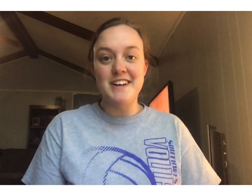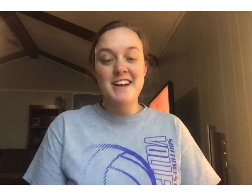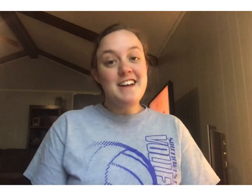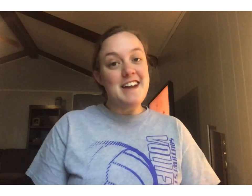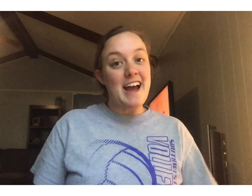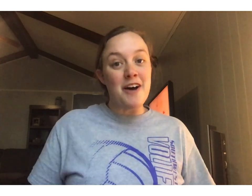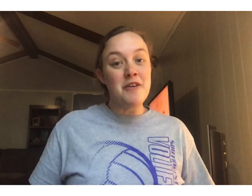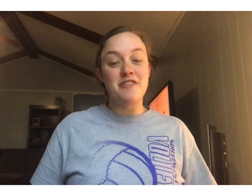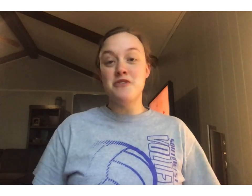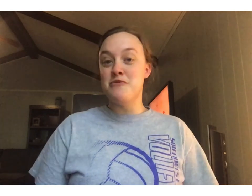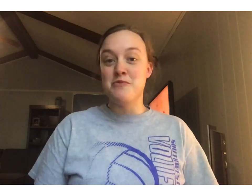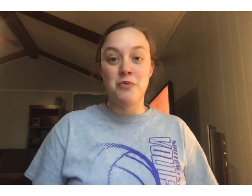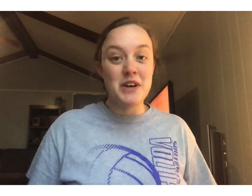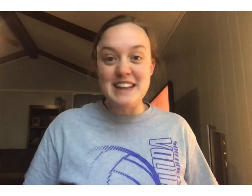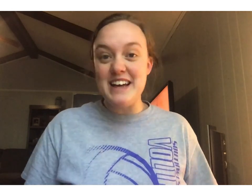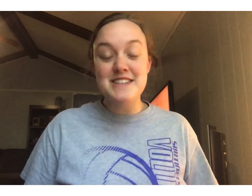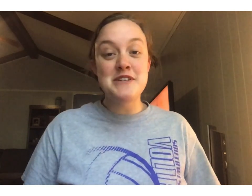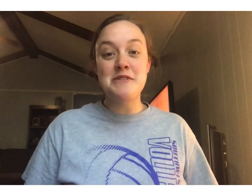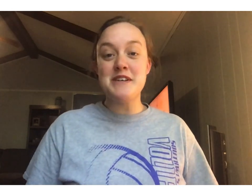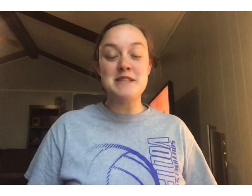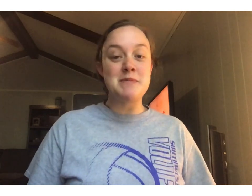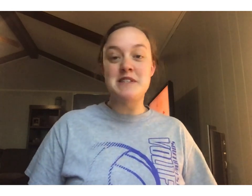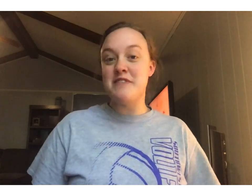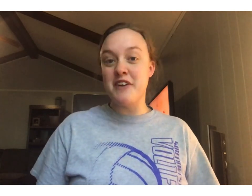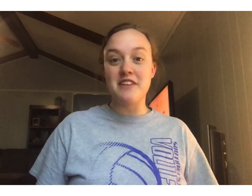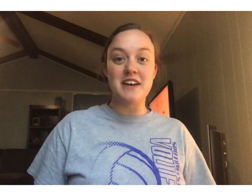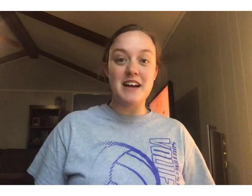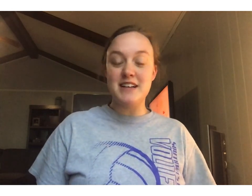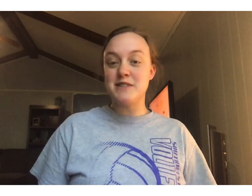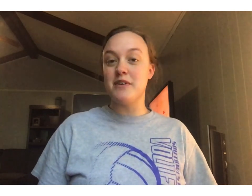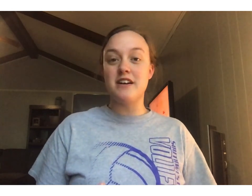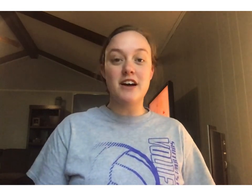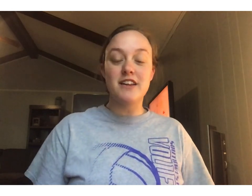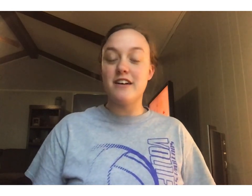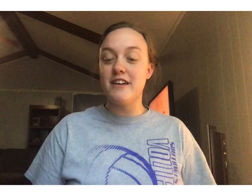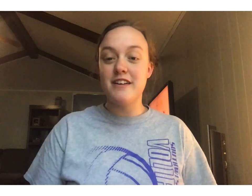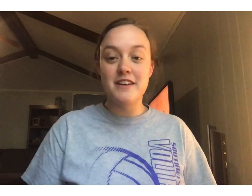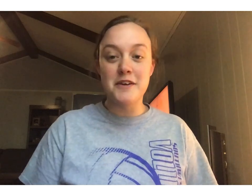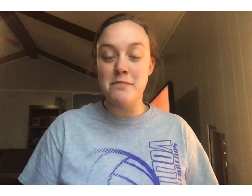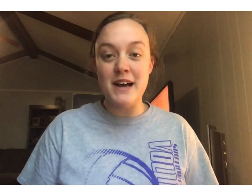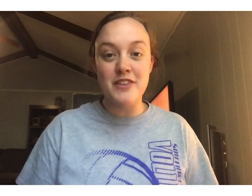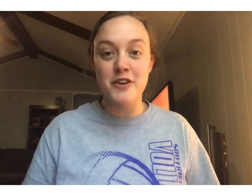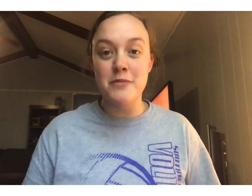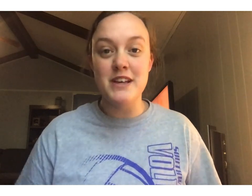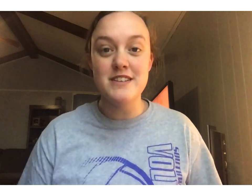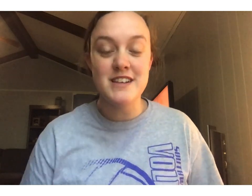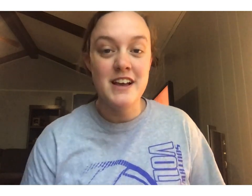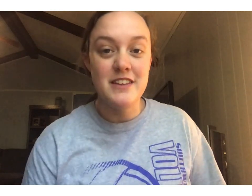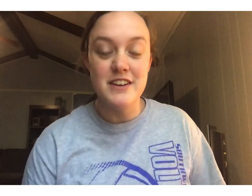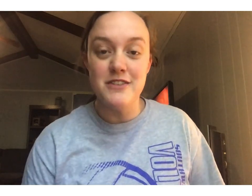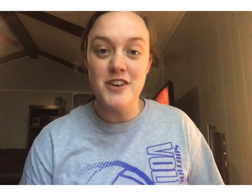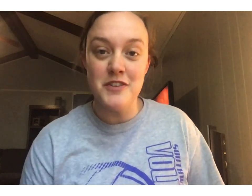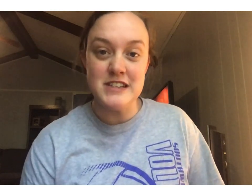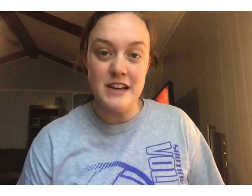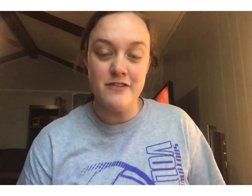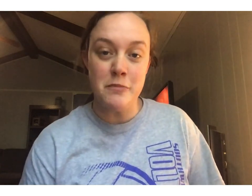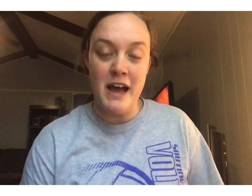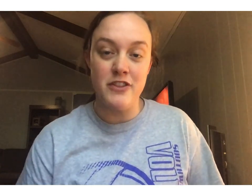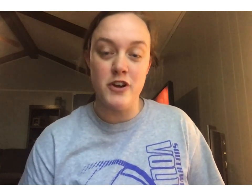not. Now, if you would like to specifically ask what color your bathroom is, then you know the sign for